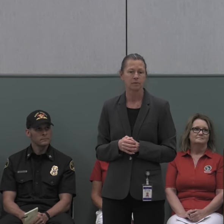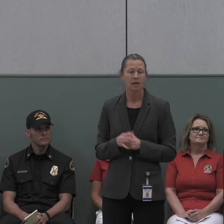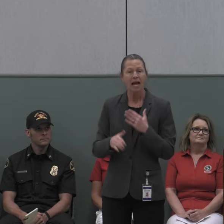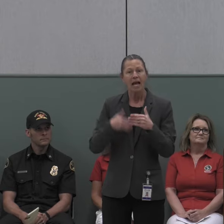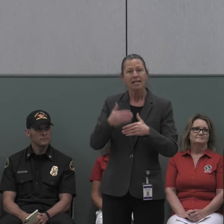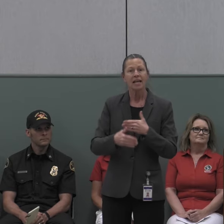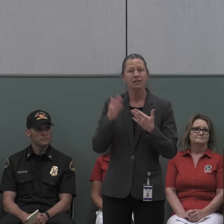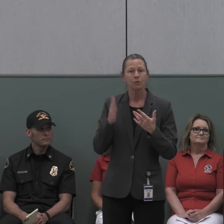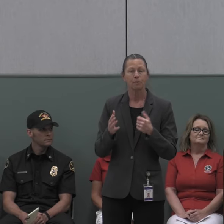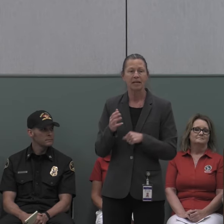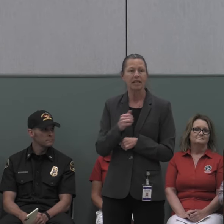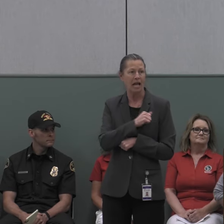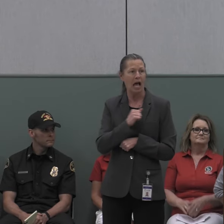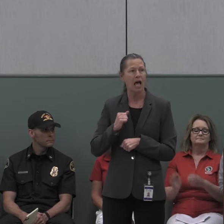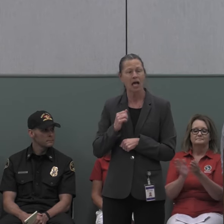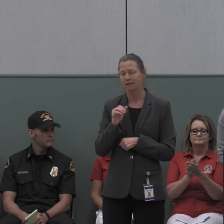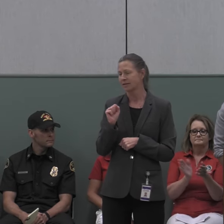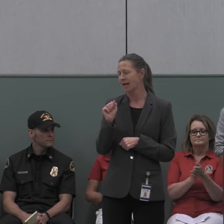Next would be Assemblyman Fong.